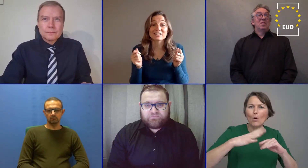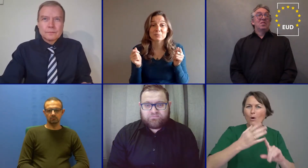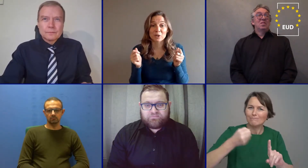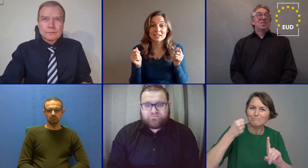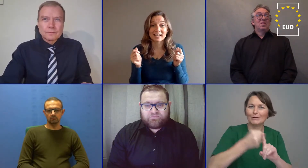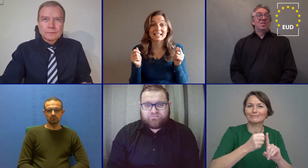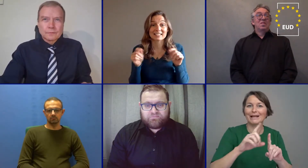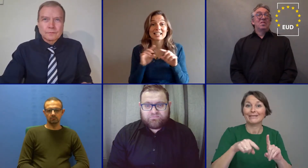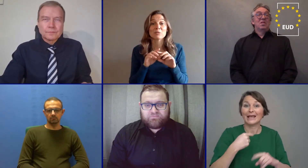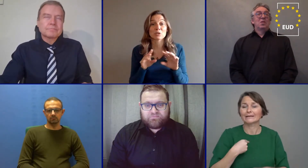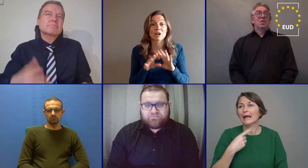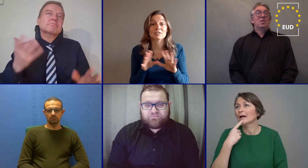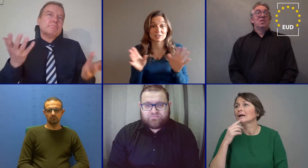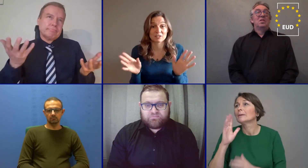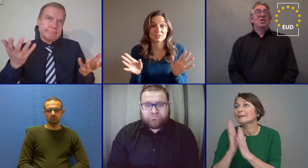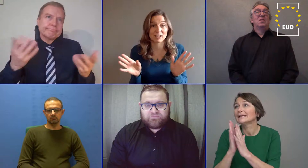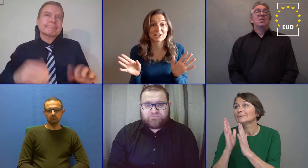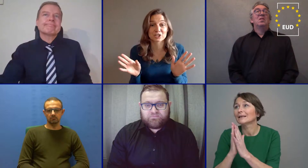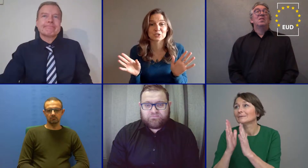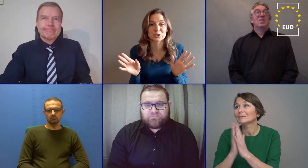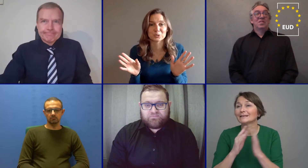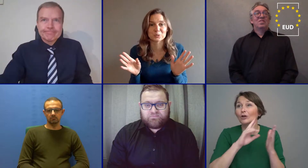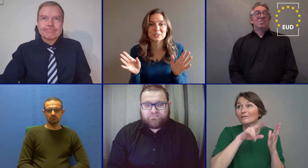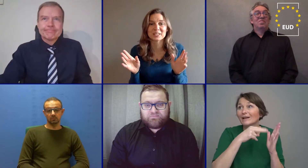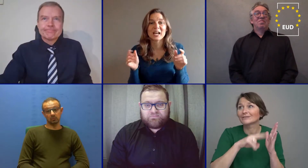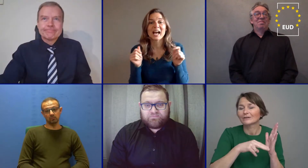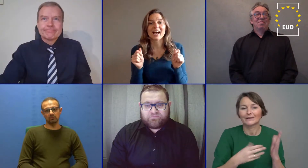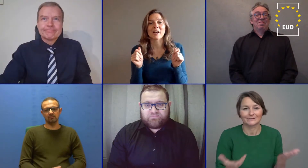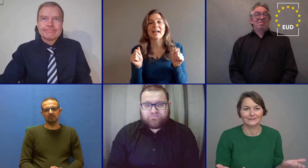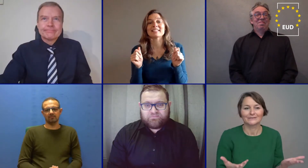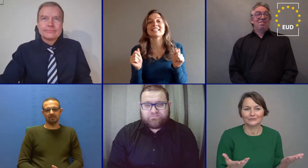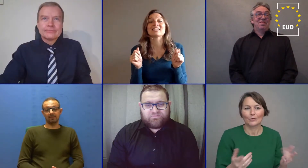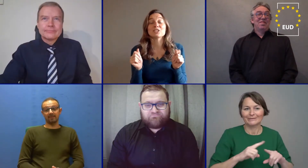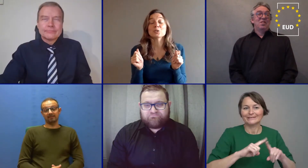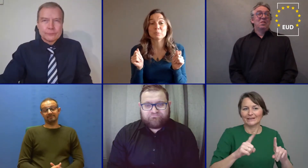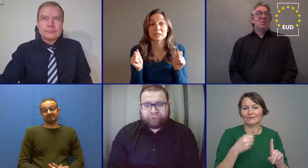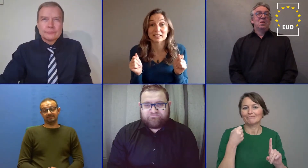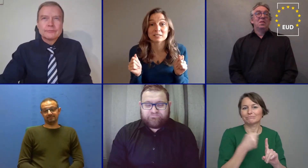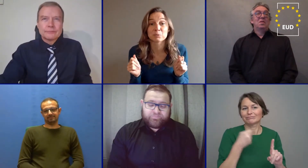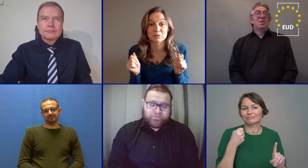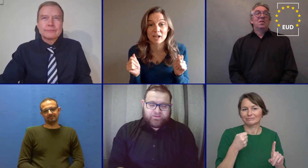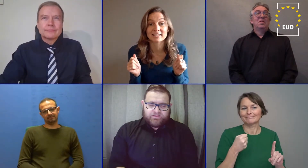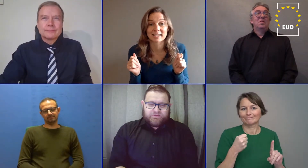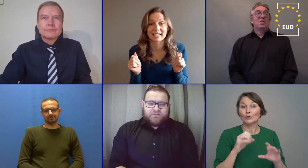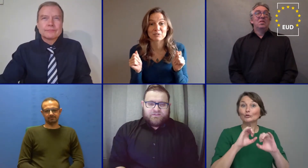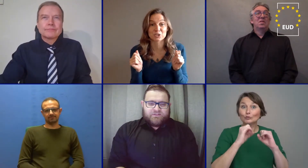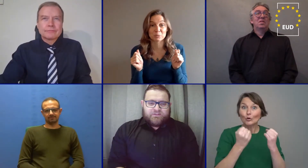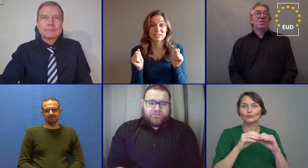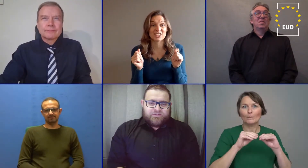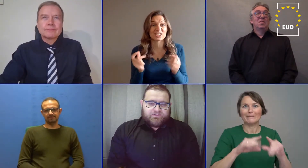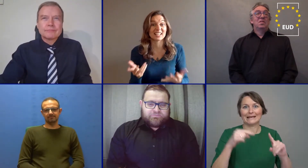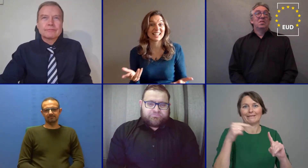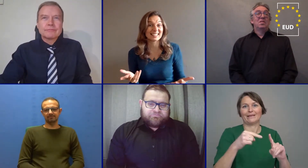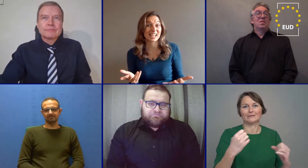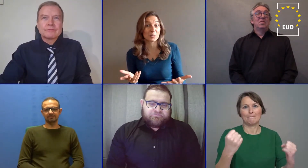the broadcast and they were on national news and said, can you please provide sign language interpretation? And that's how we